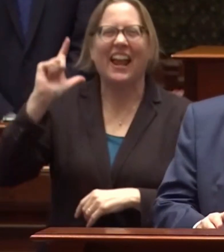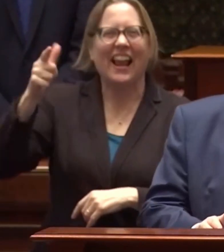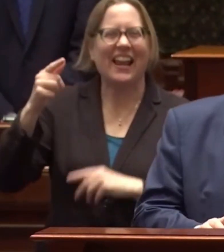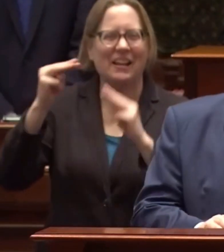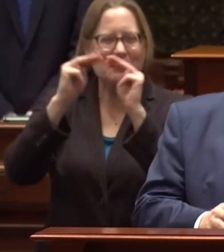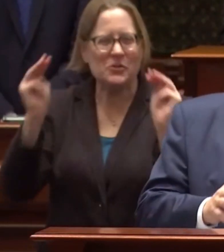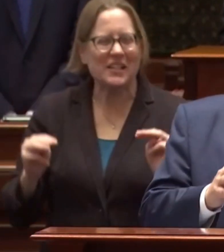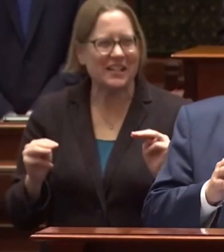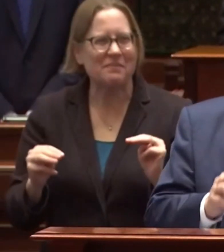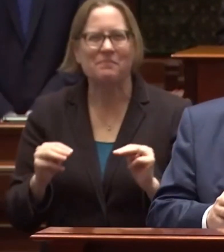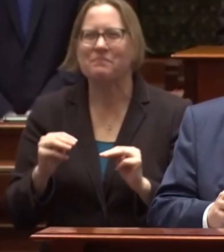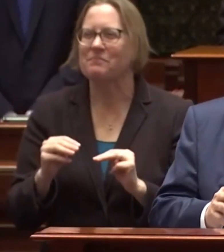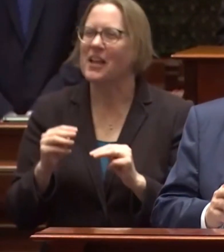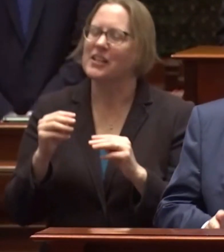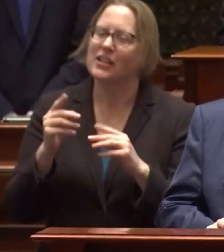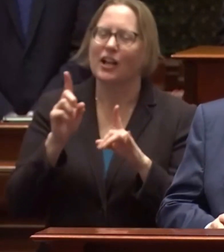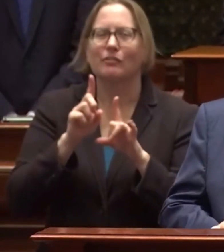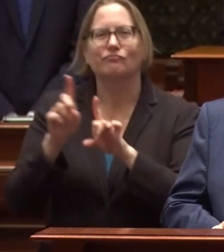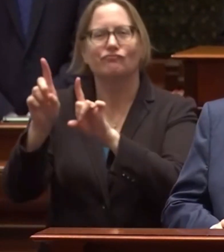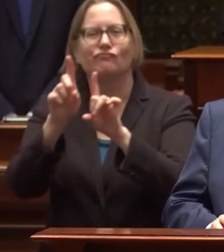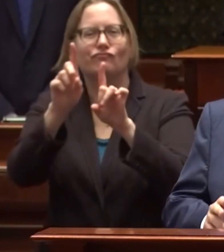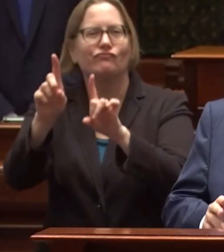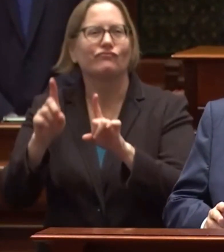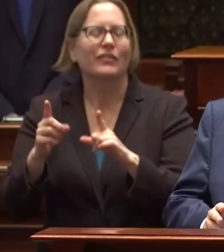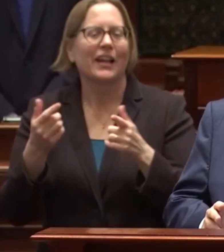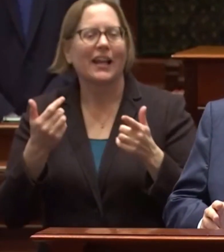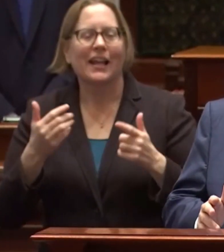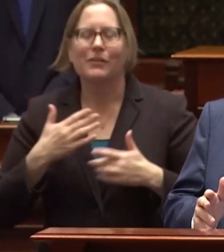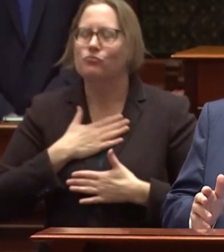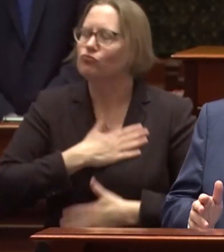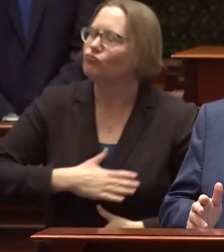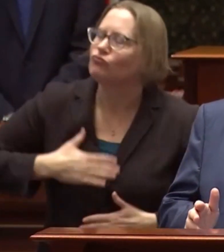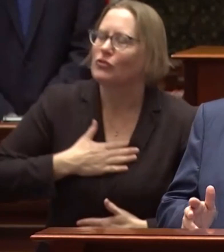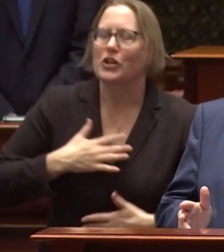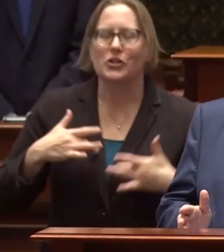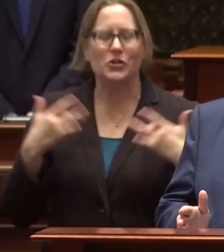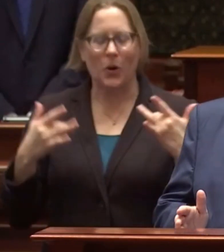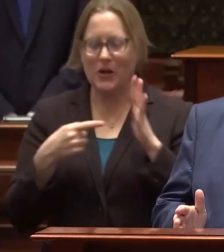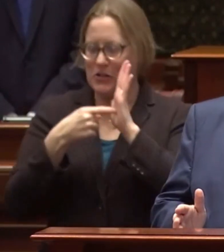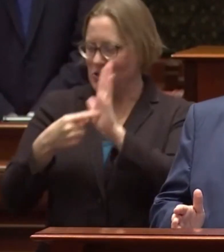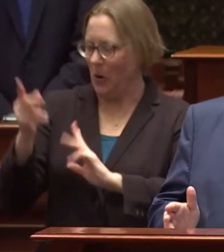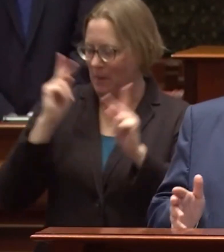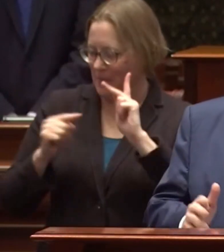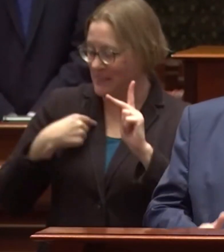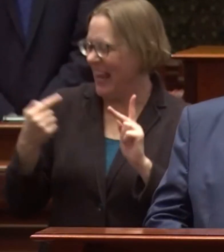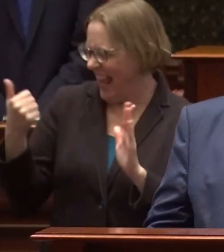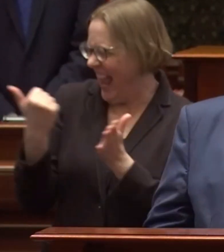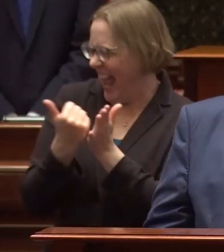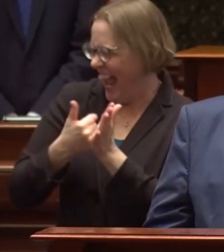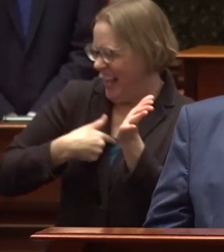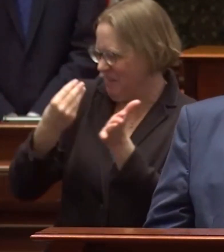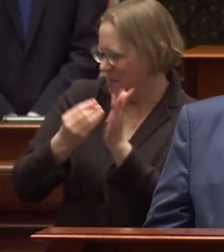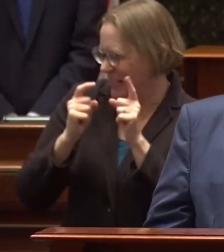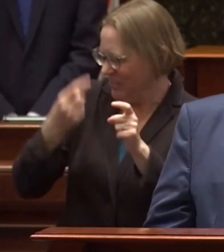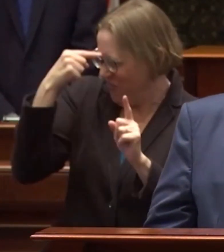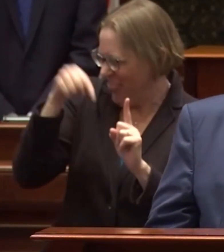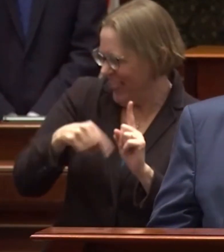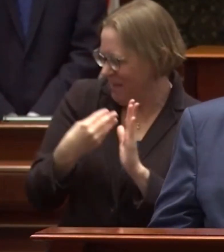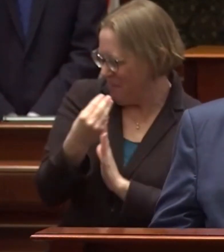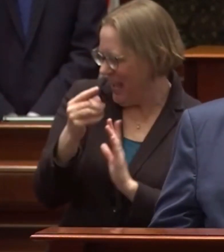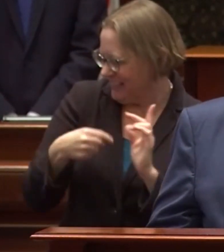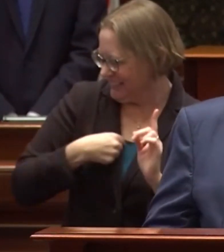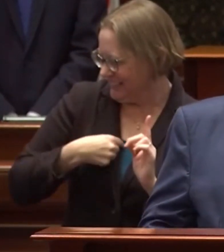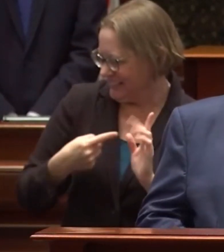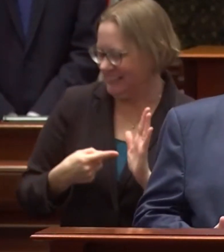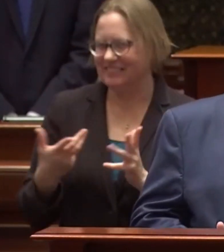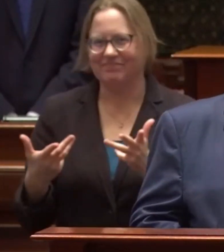so many days, he delighted in showing visitors the document that he helped buy so many years ago.